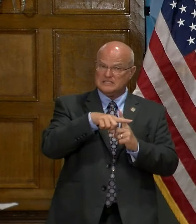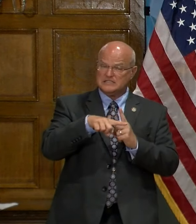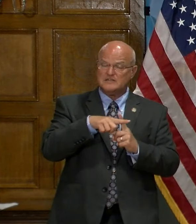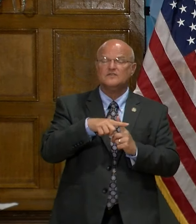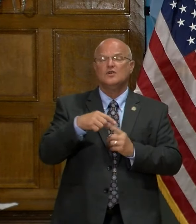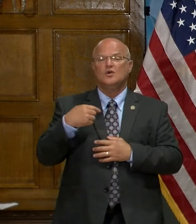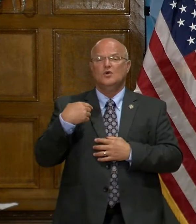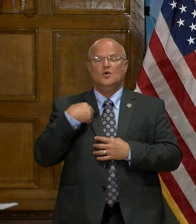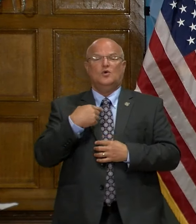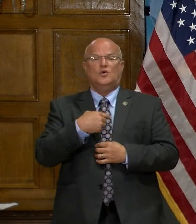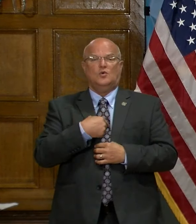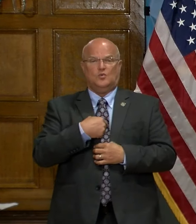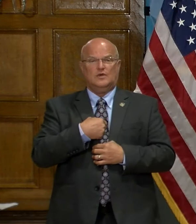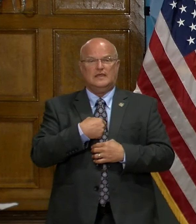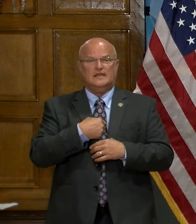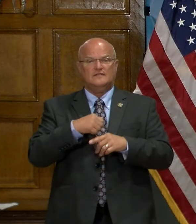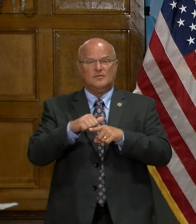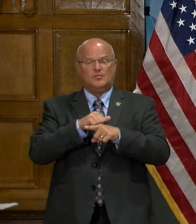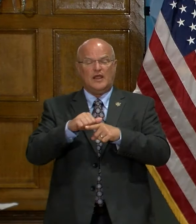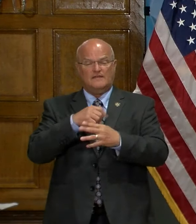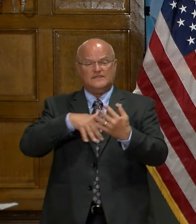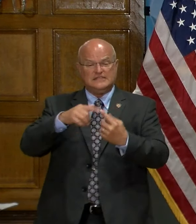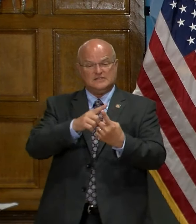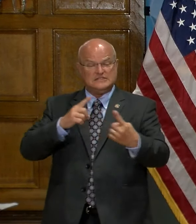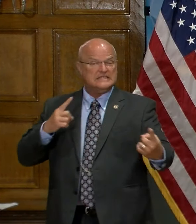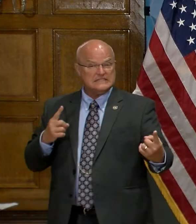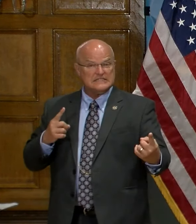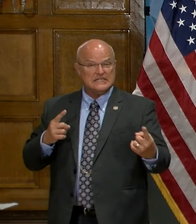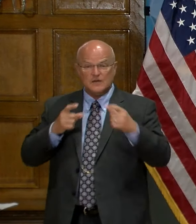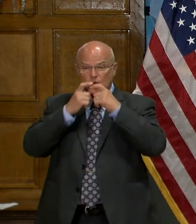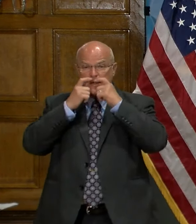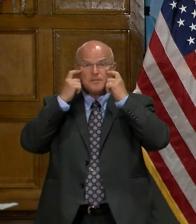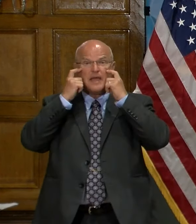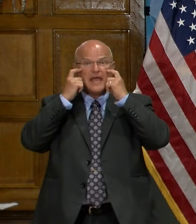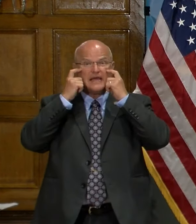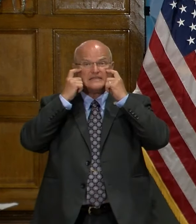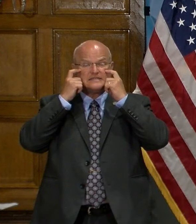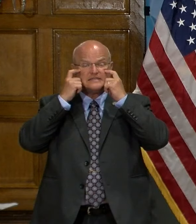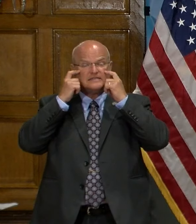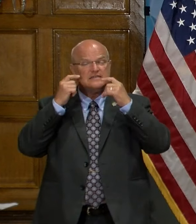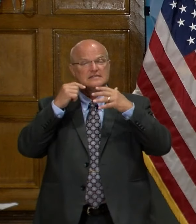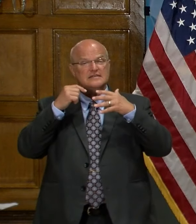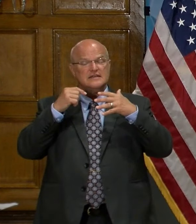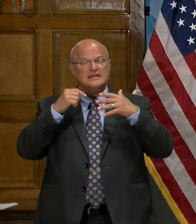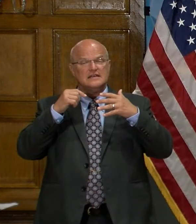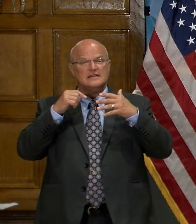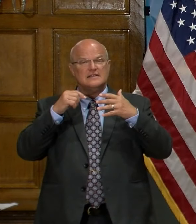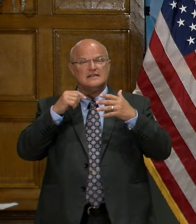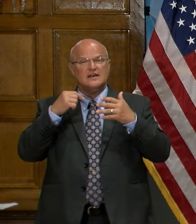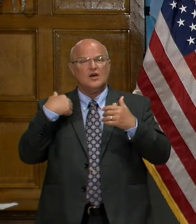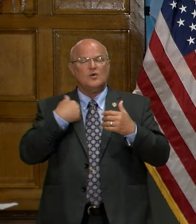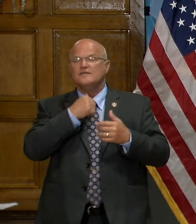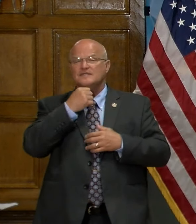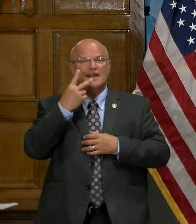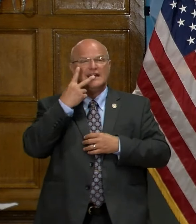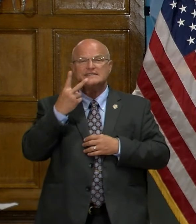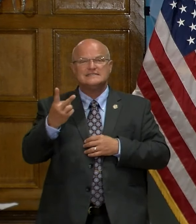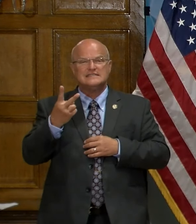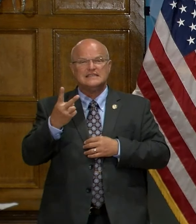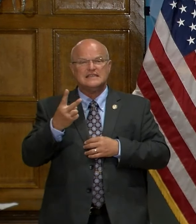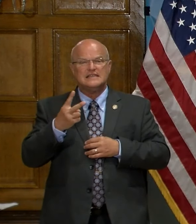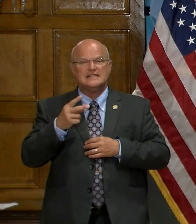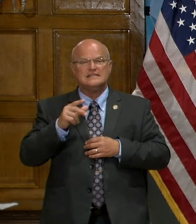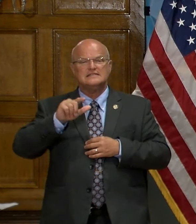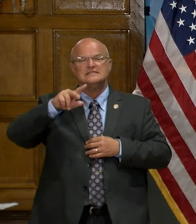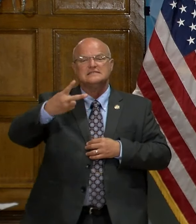when we've practiced physical distancing, wearing masks, etc., we've not seen